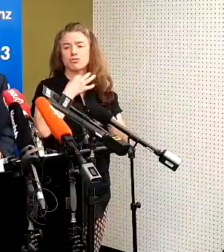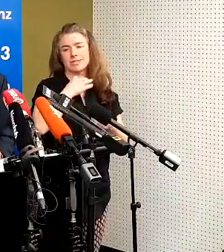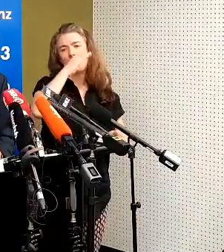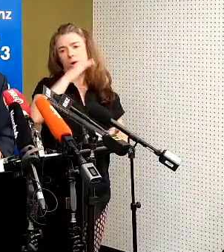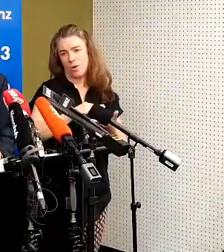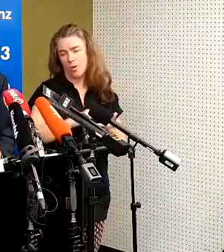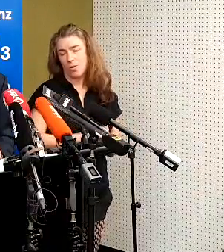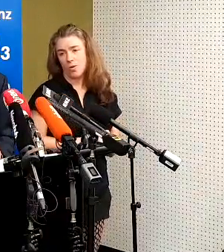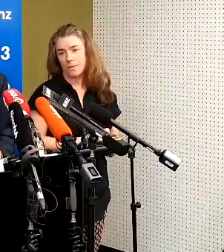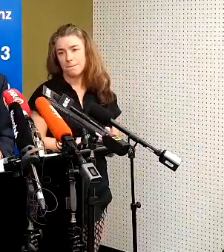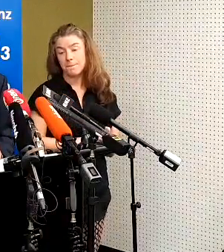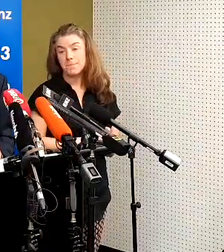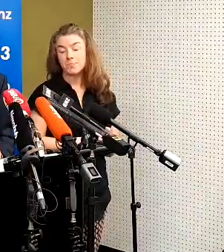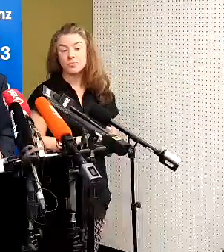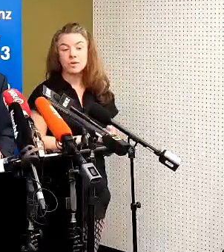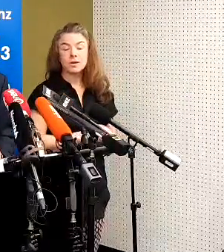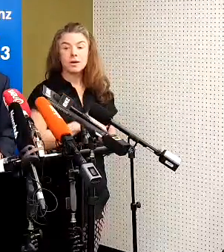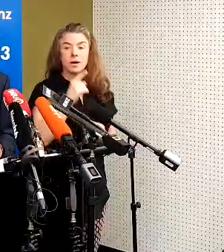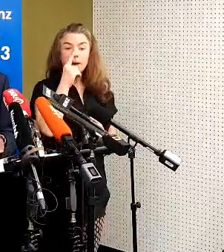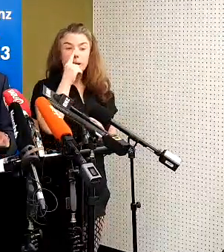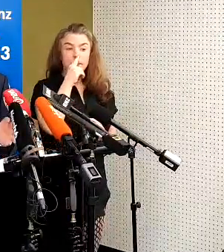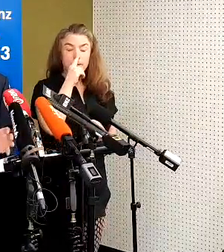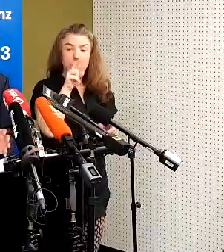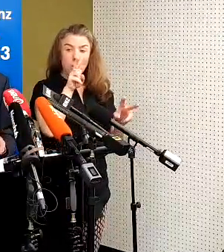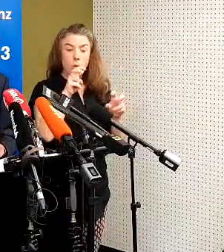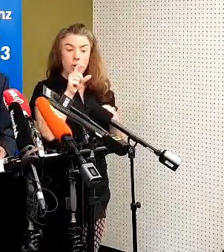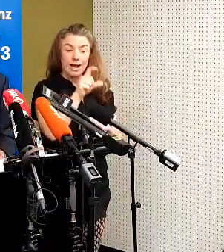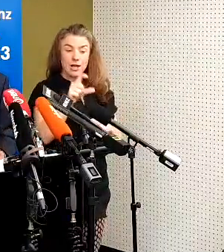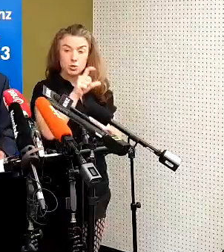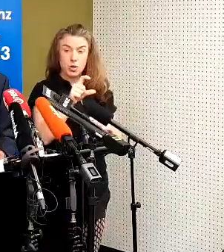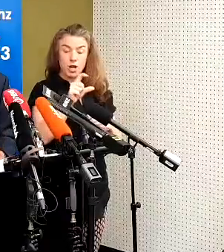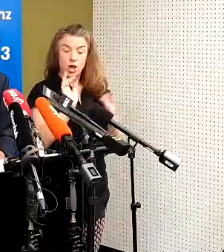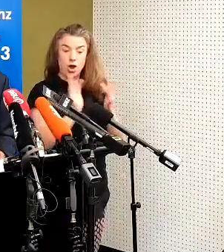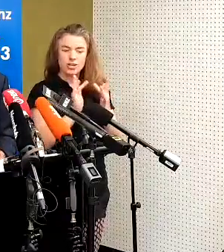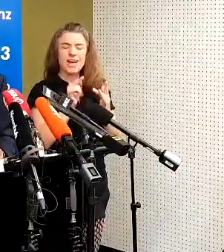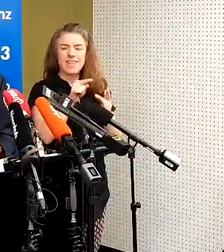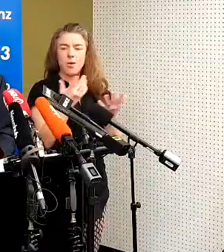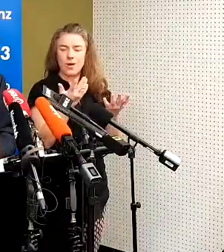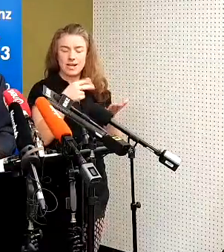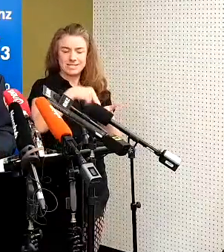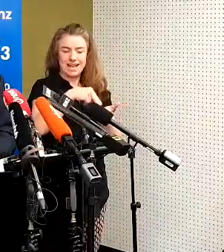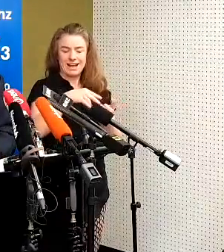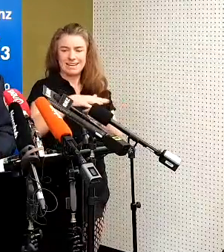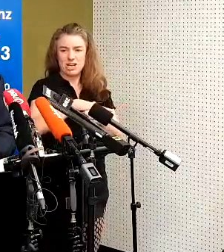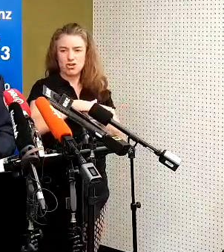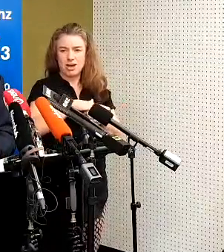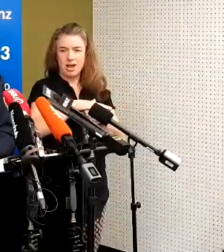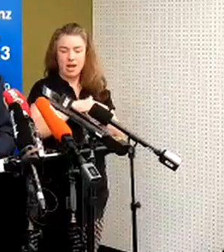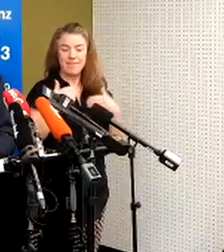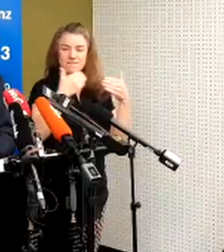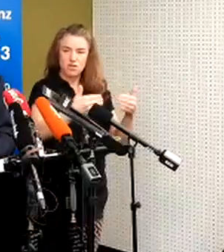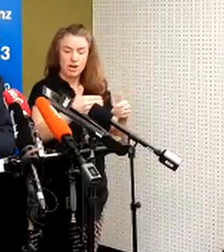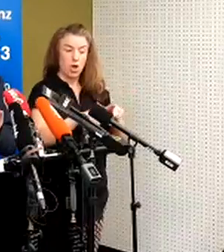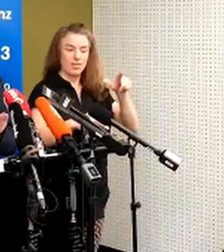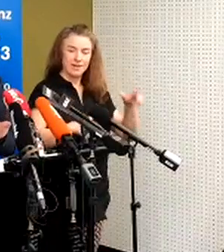who we are considering as casual contacts are those who were in the standing area at the concert. In particular, we know that